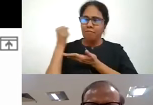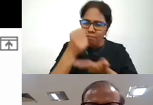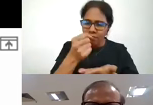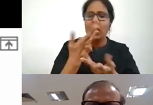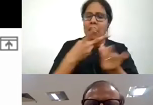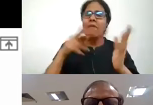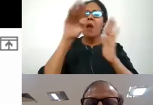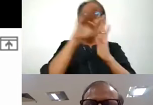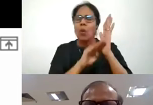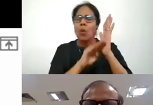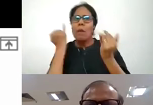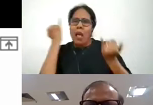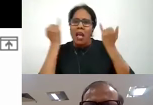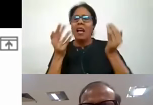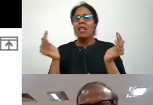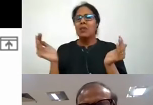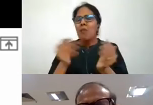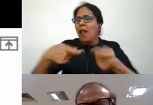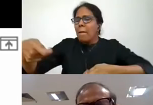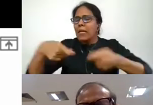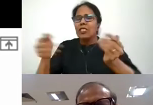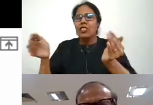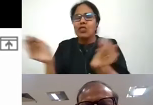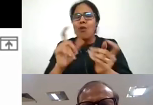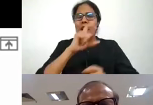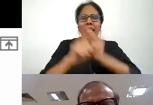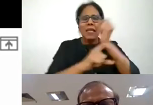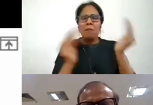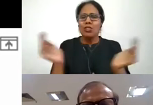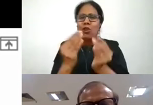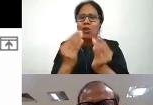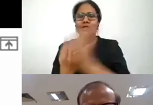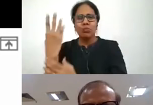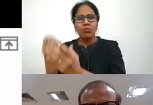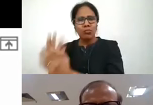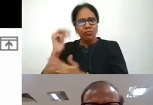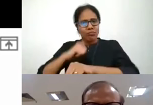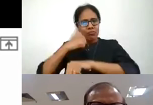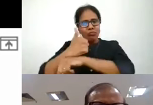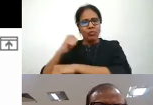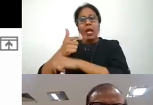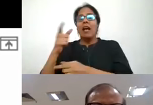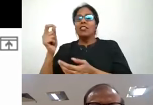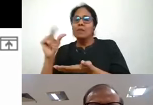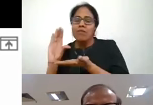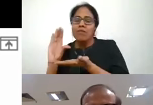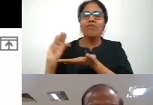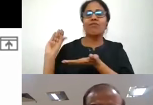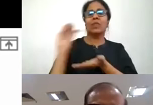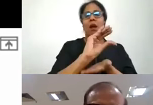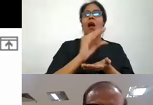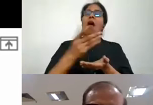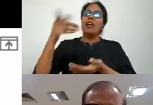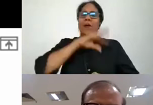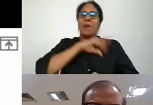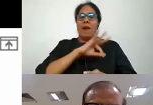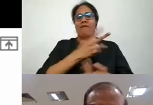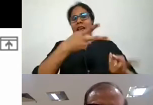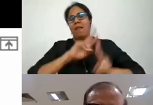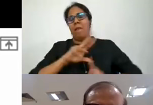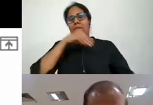entrepreneurs are able to, you know, make this investment and drive benefit out of this. Roaming is another very